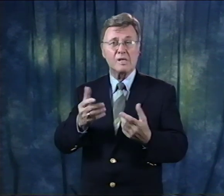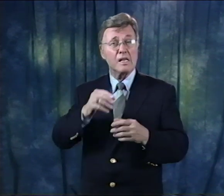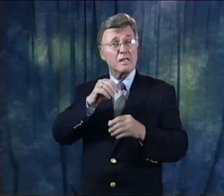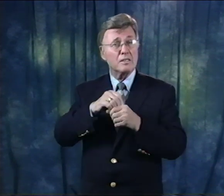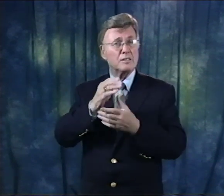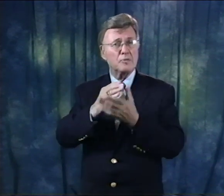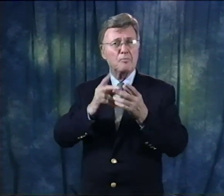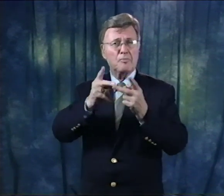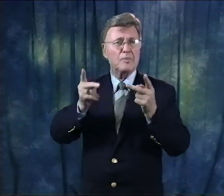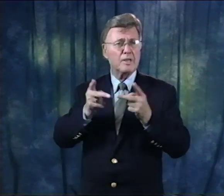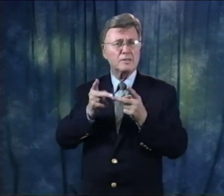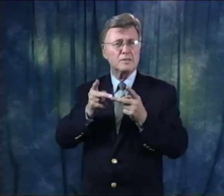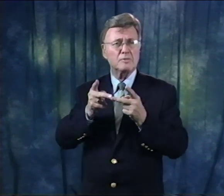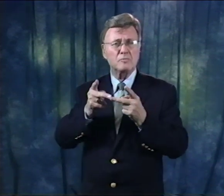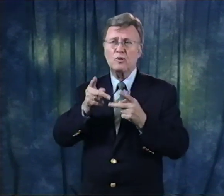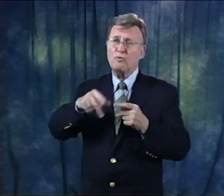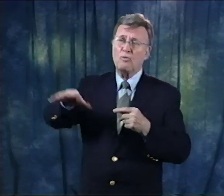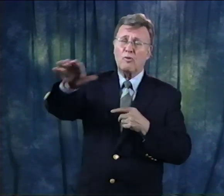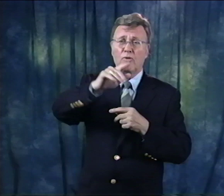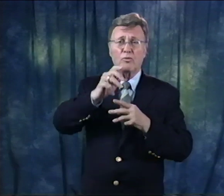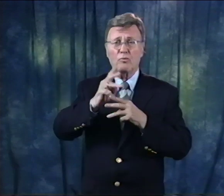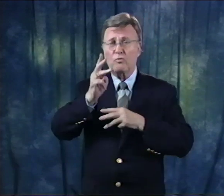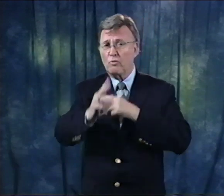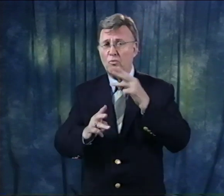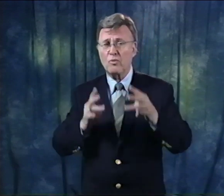Passover. In some places around the world,